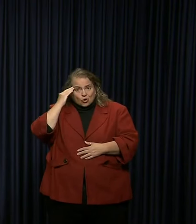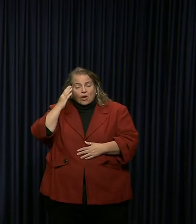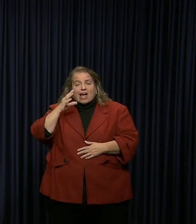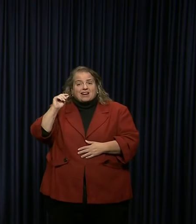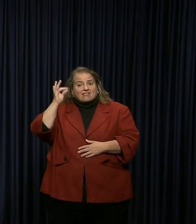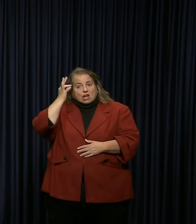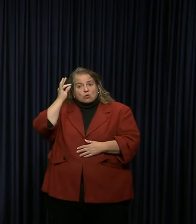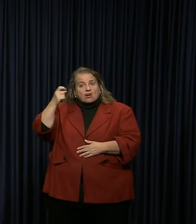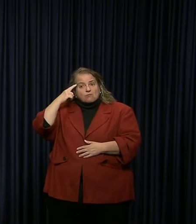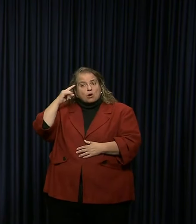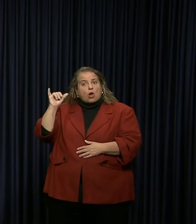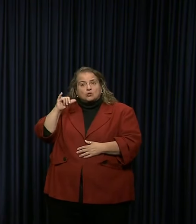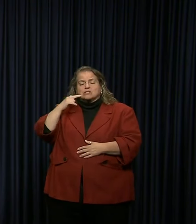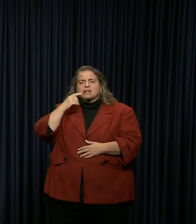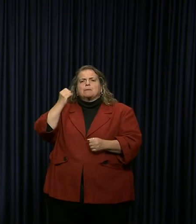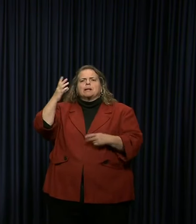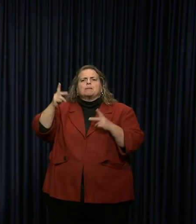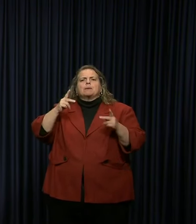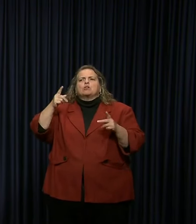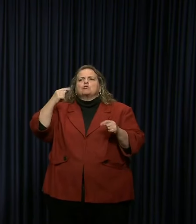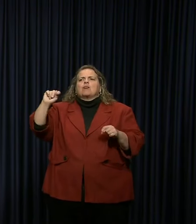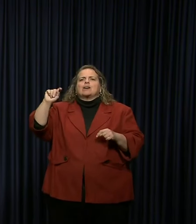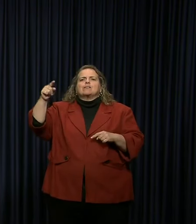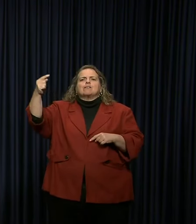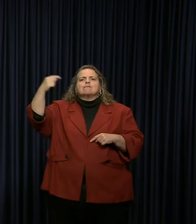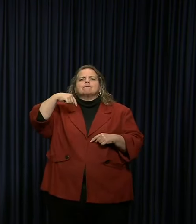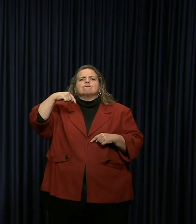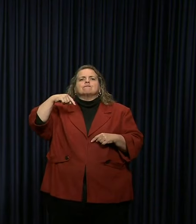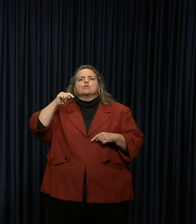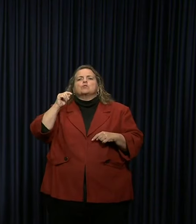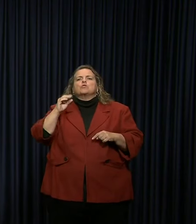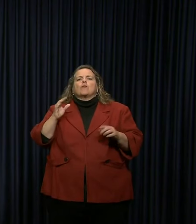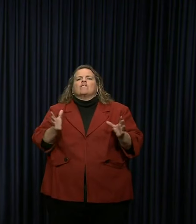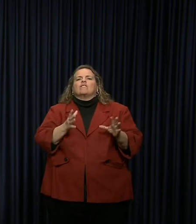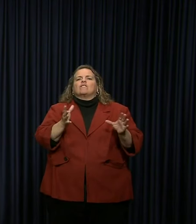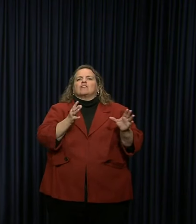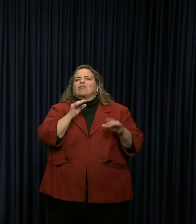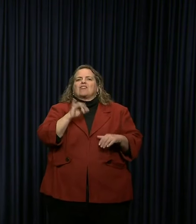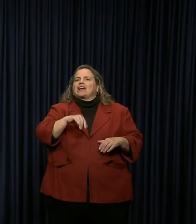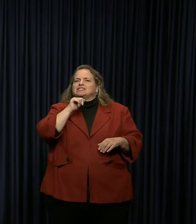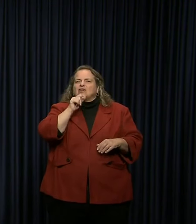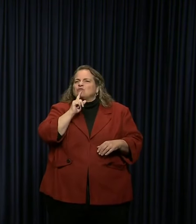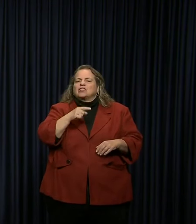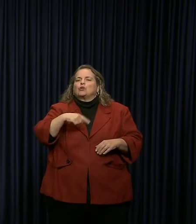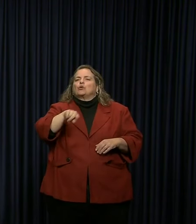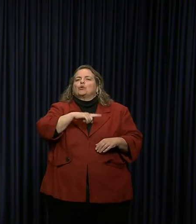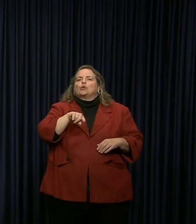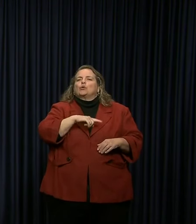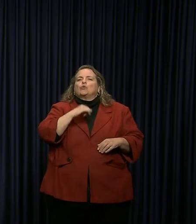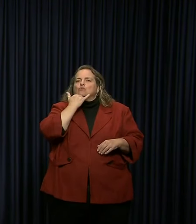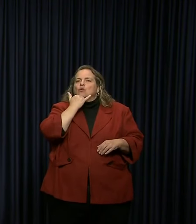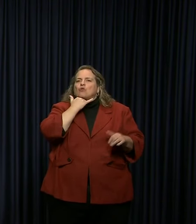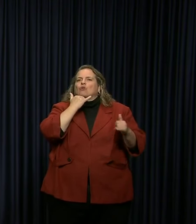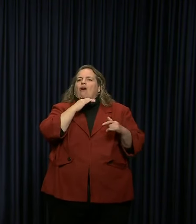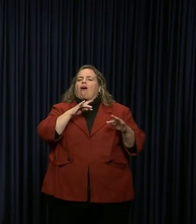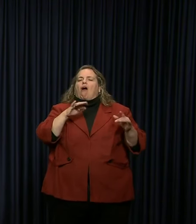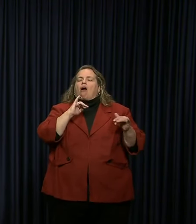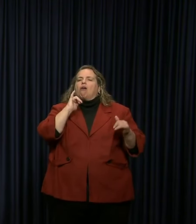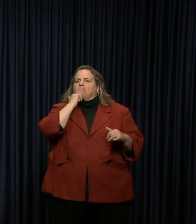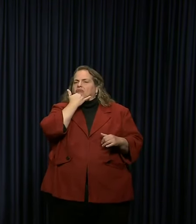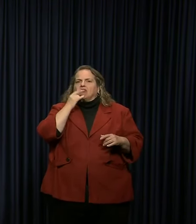want to undermine our national security, that try to drive that try to fan those flames and try to create discord amongst